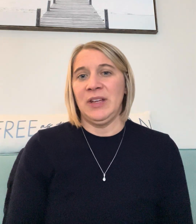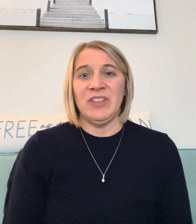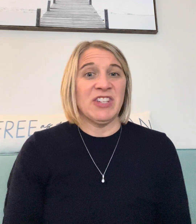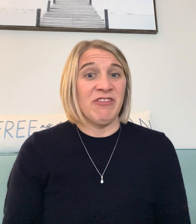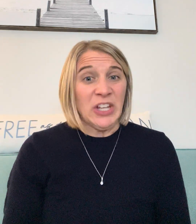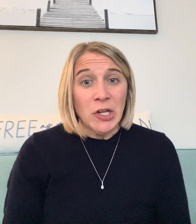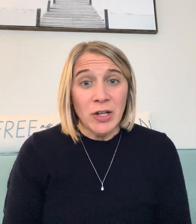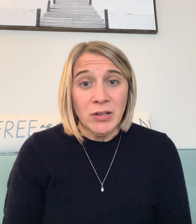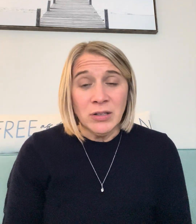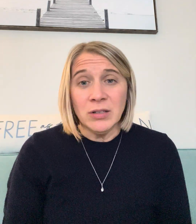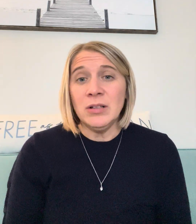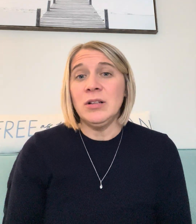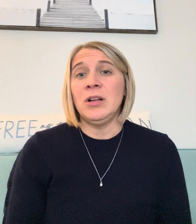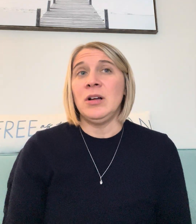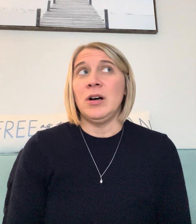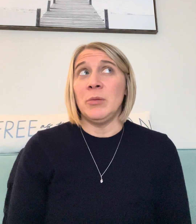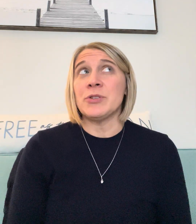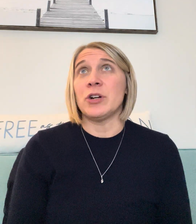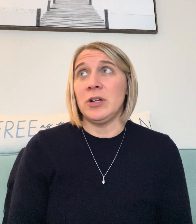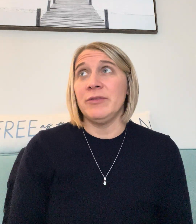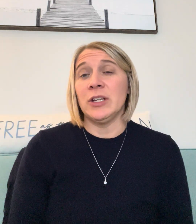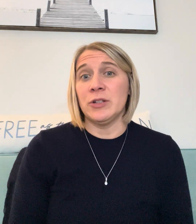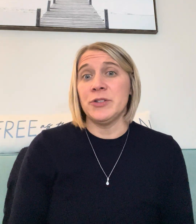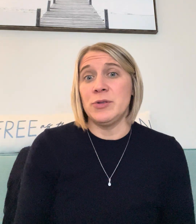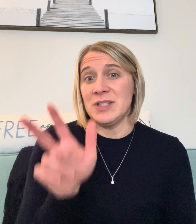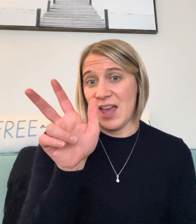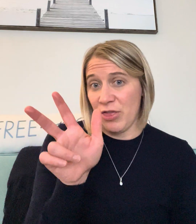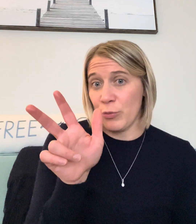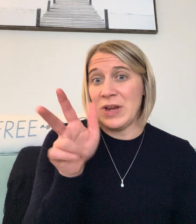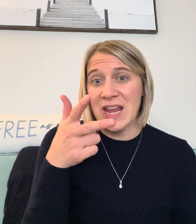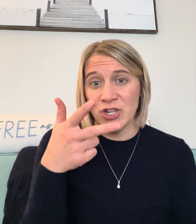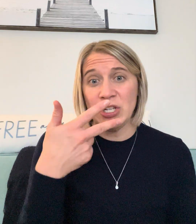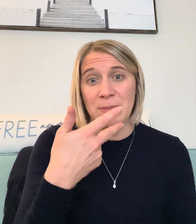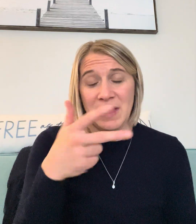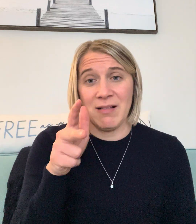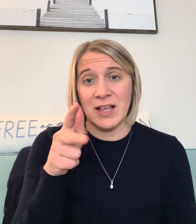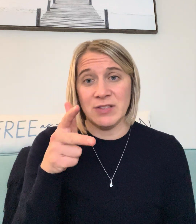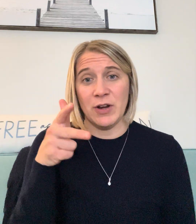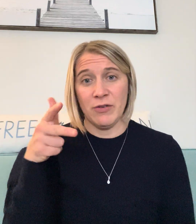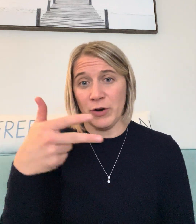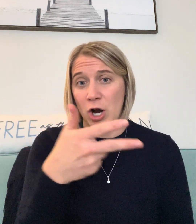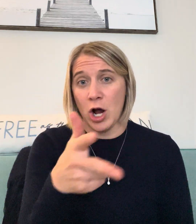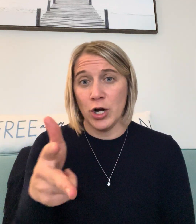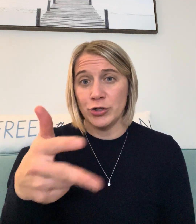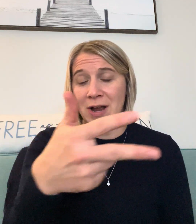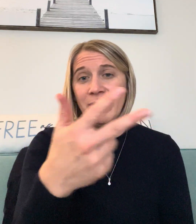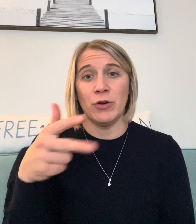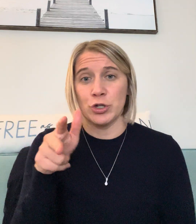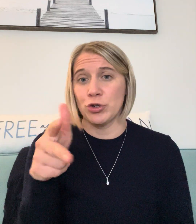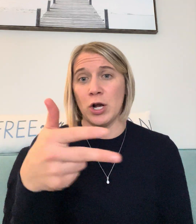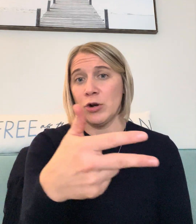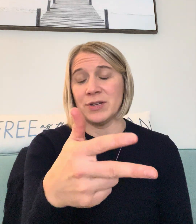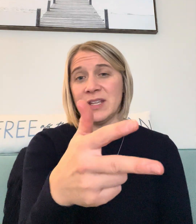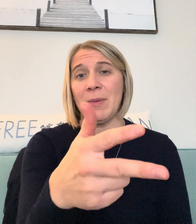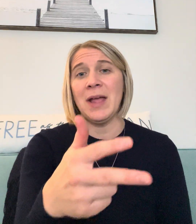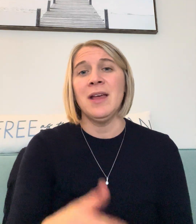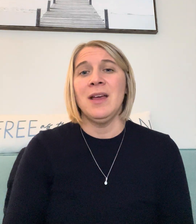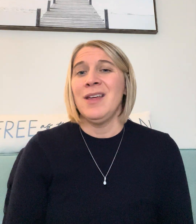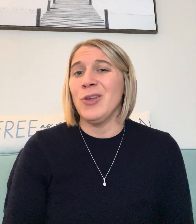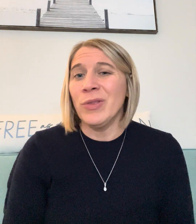it's a vehicle, almost all vehicles use that 3 hand shape, that classifier for a car driving or a truck or a semi. The only